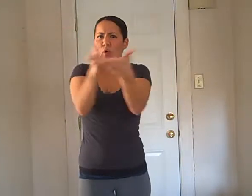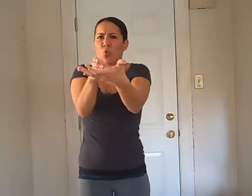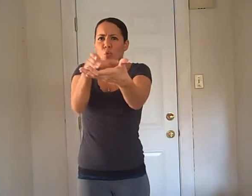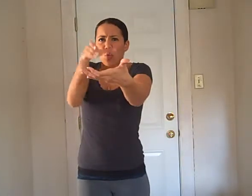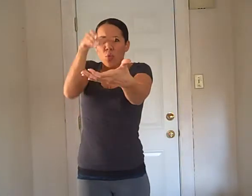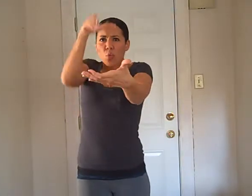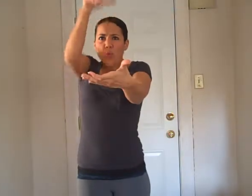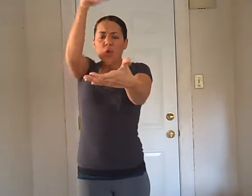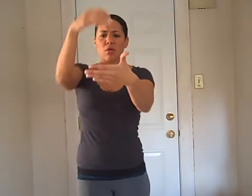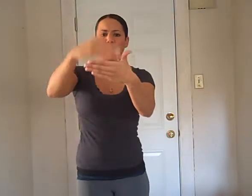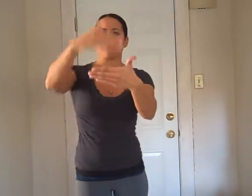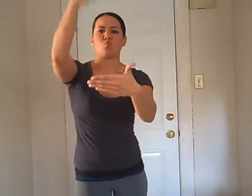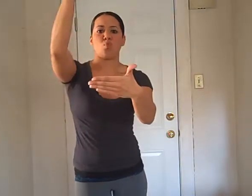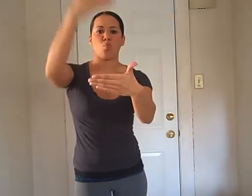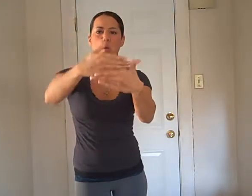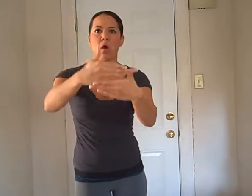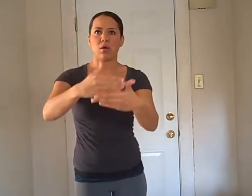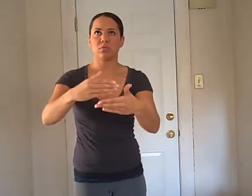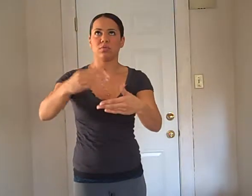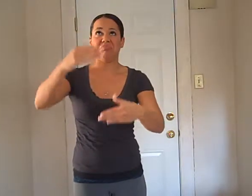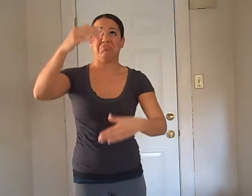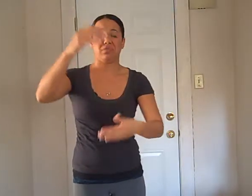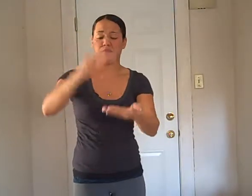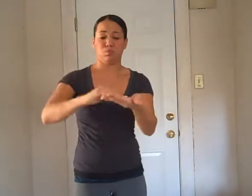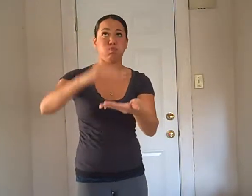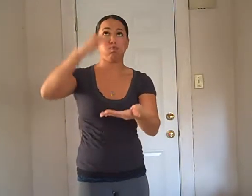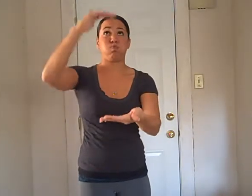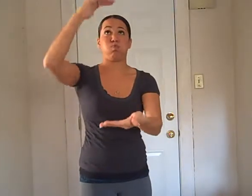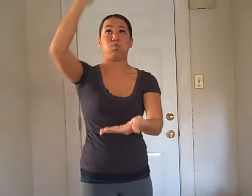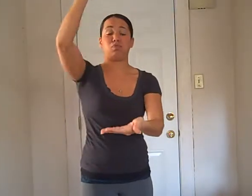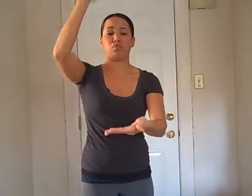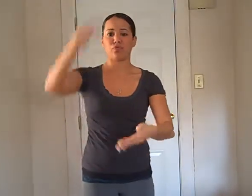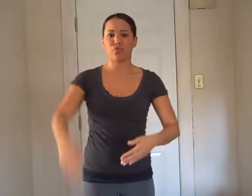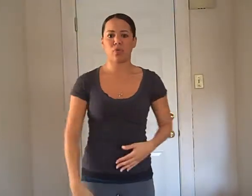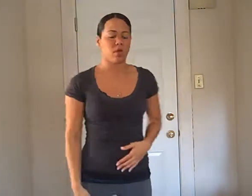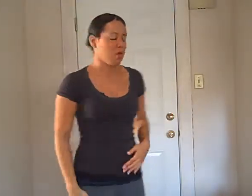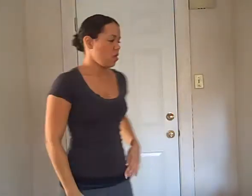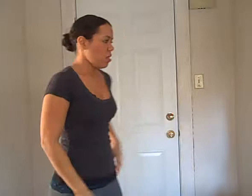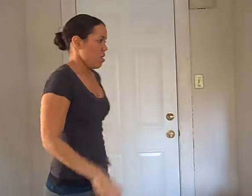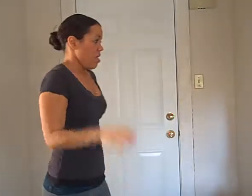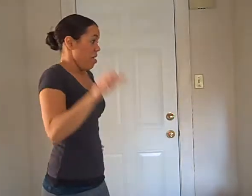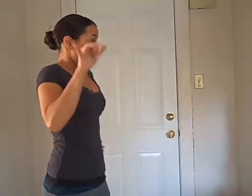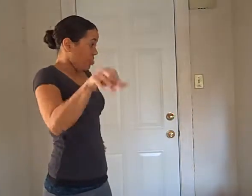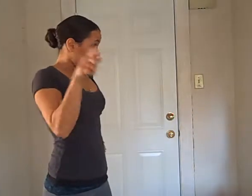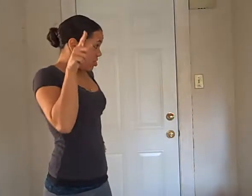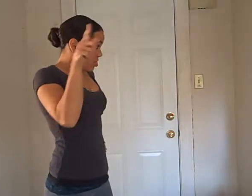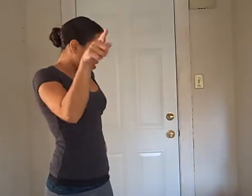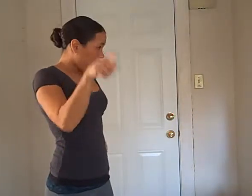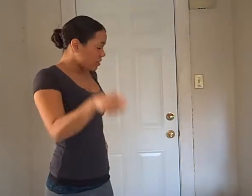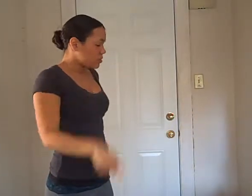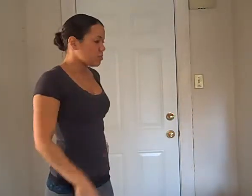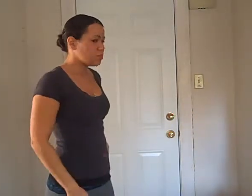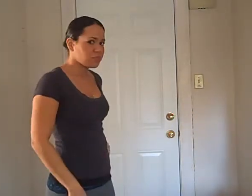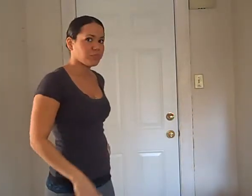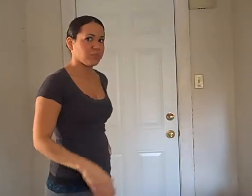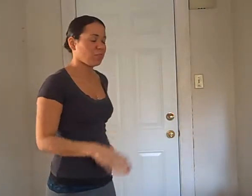wall, protruding several feet into the room. It is the horn of a crumple-horned snorkel,